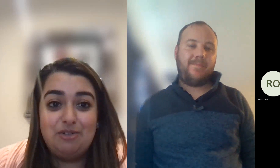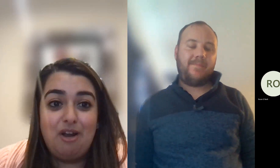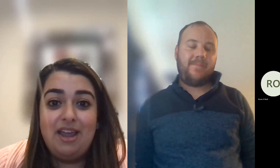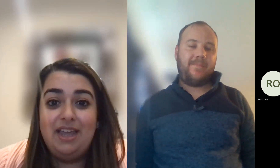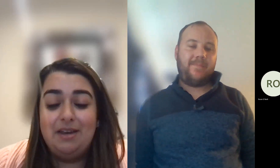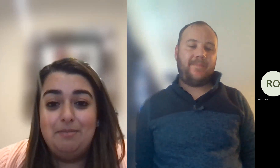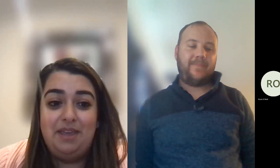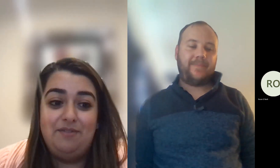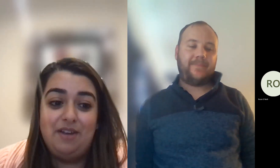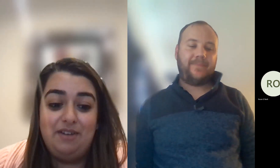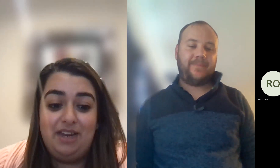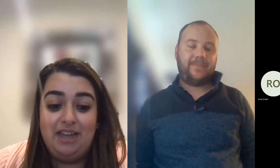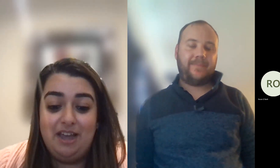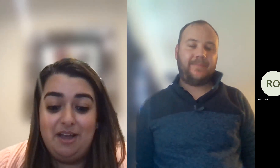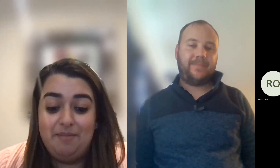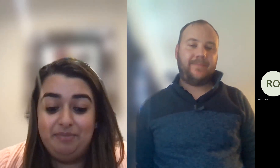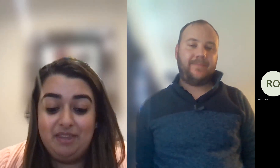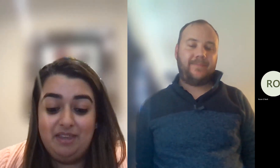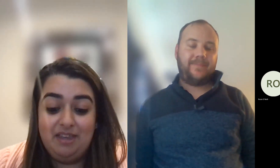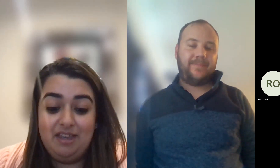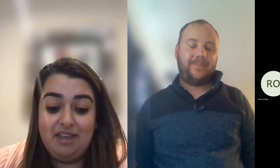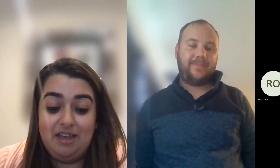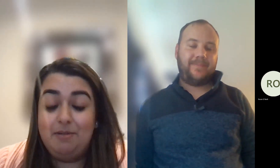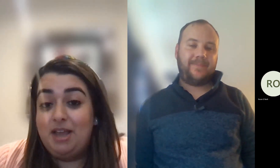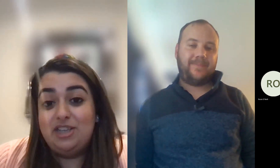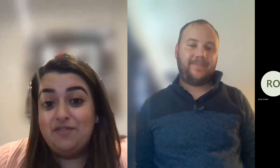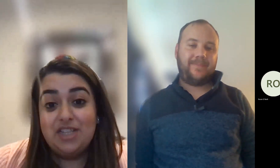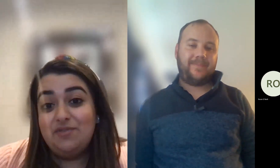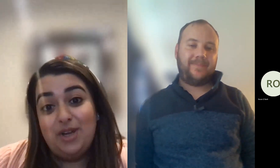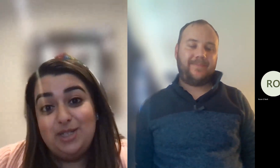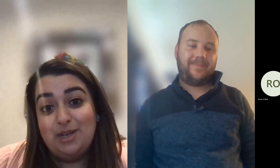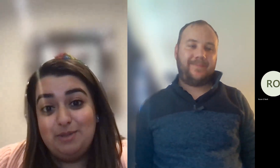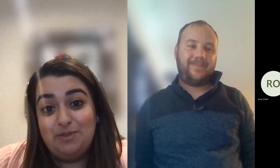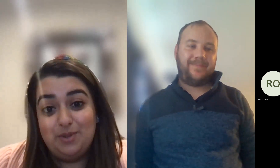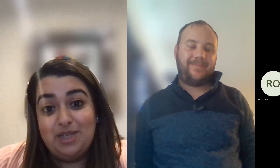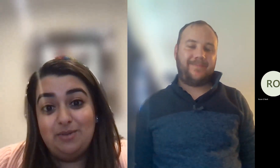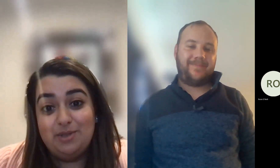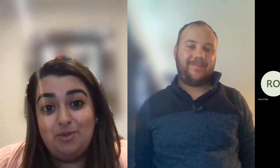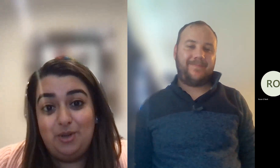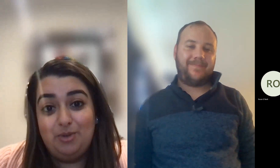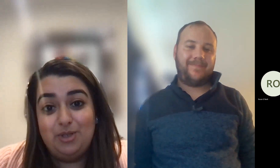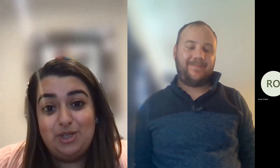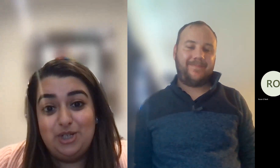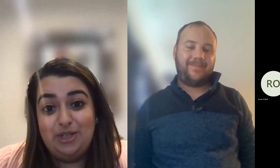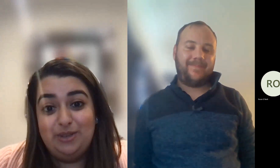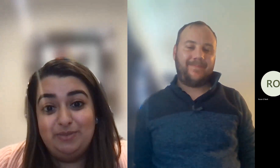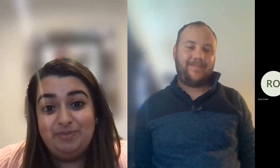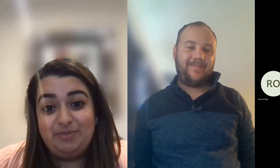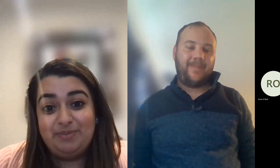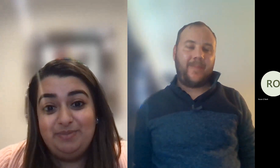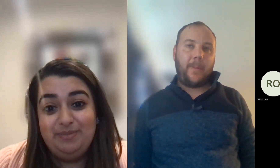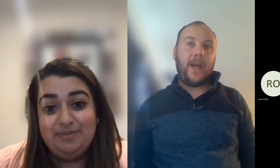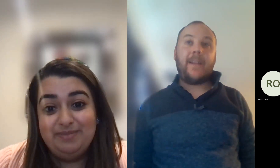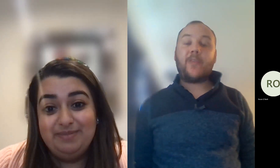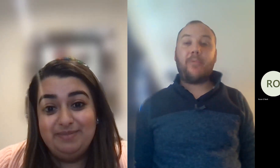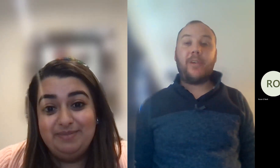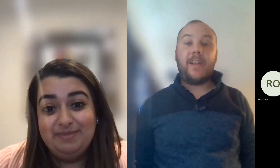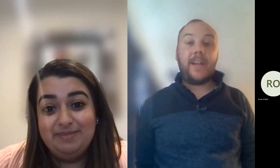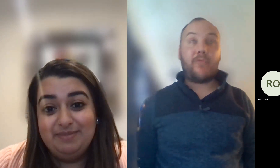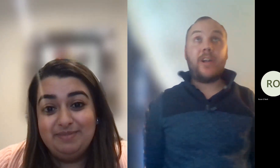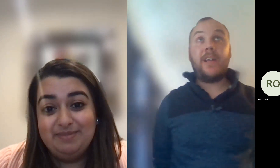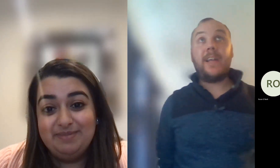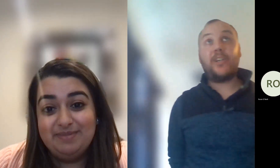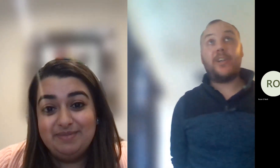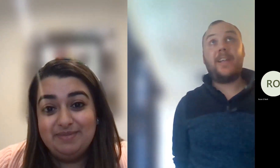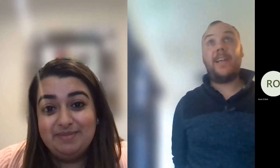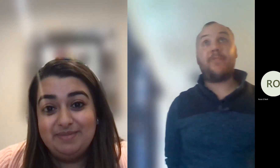willingness to try and be very and diversify in terms of your skills and what you want to do. That's